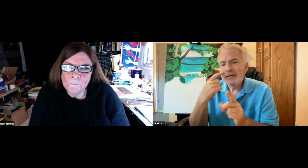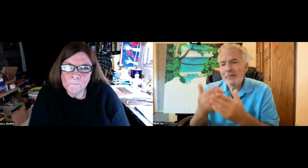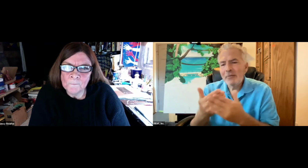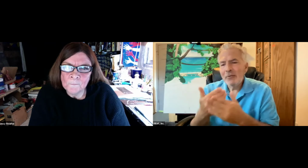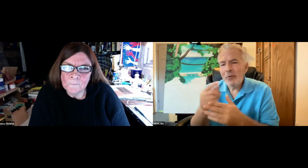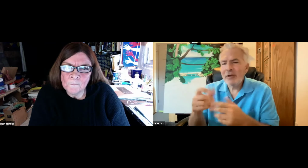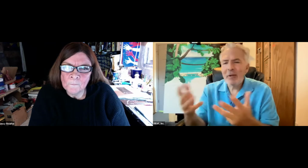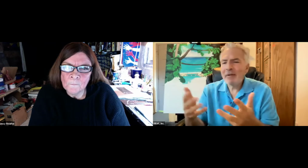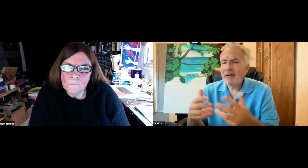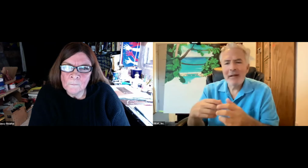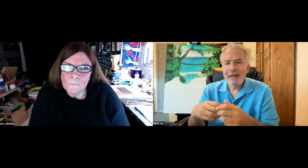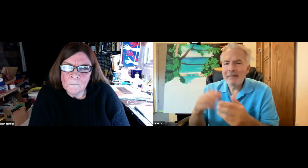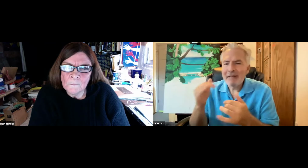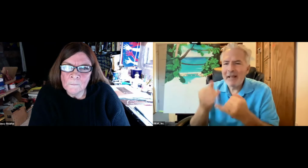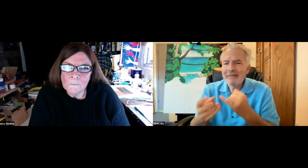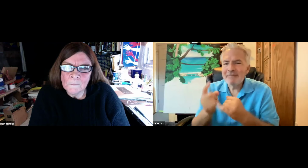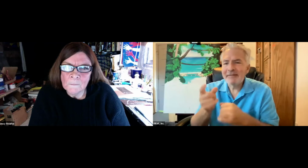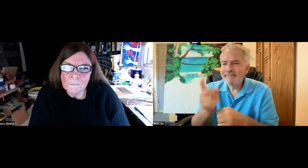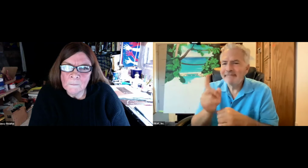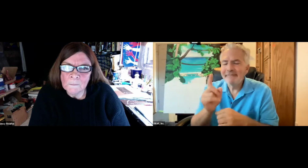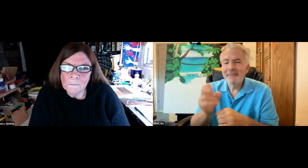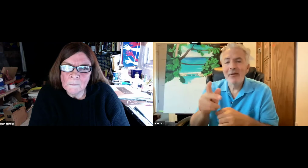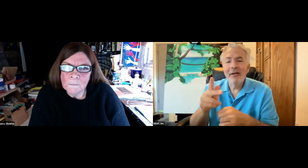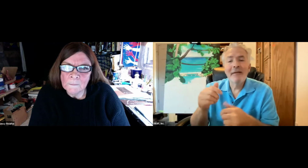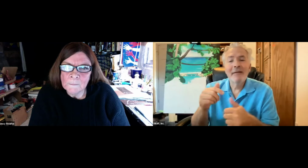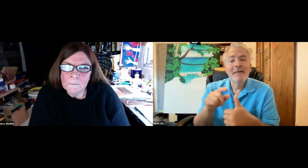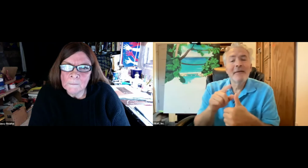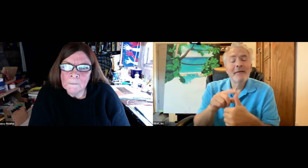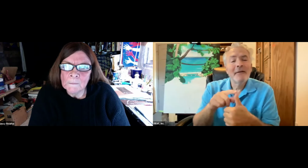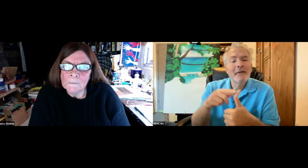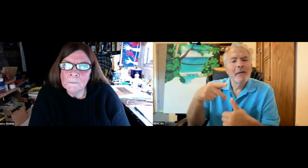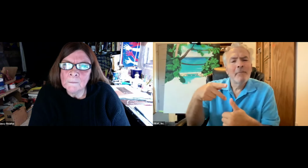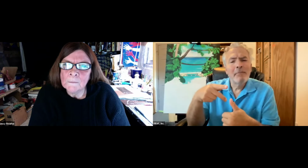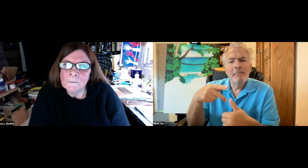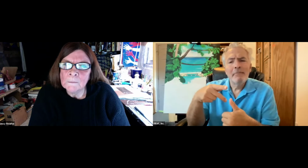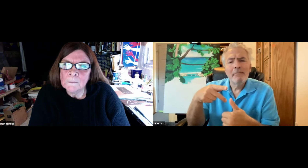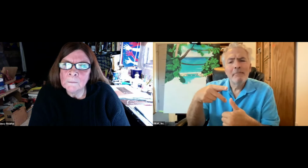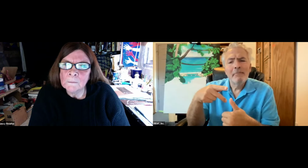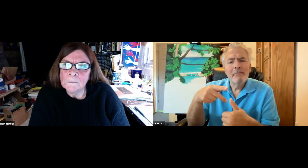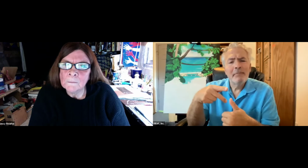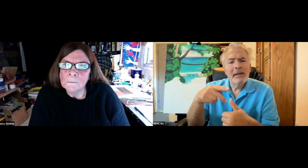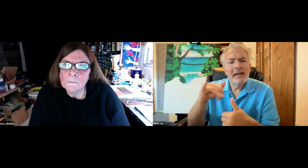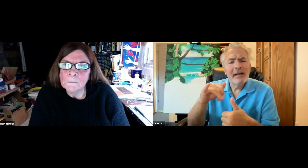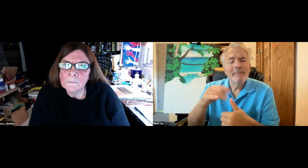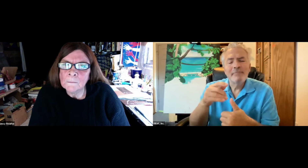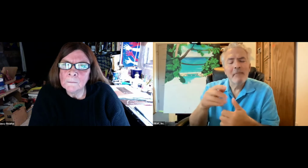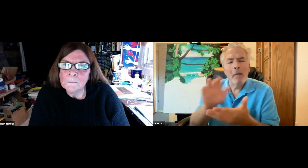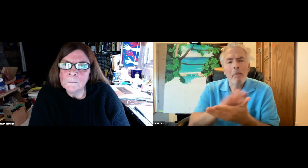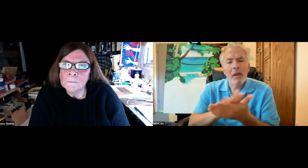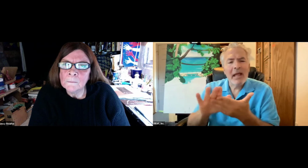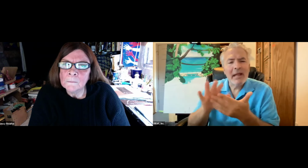And I was going to say something. And now, oh, yes. Somebody said something about a last-minute thing.